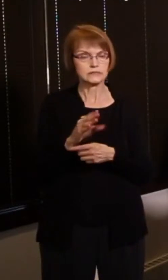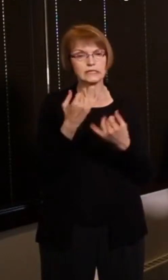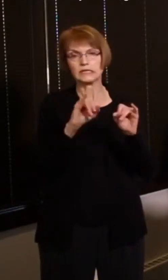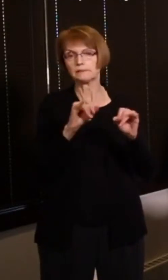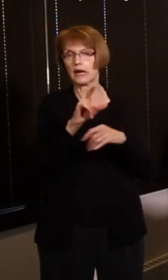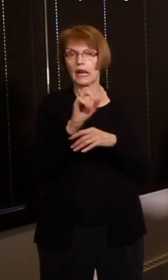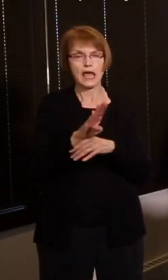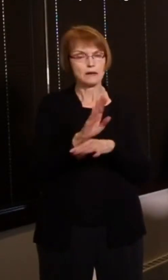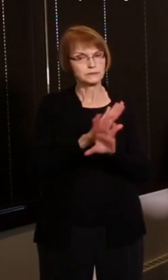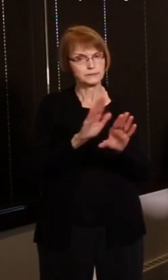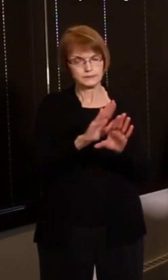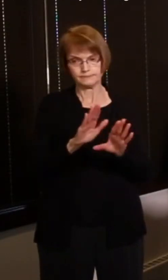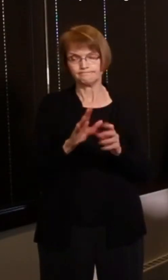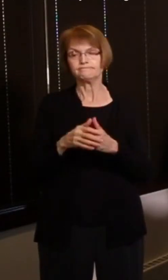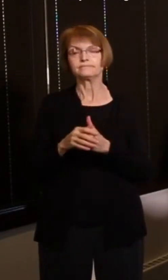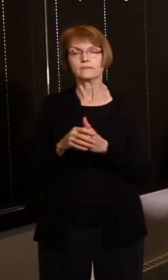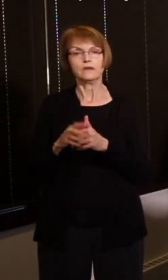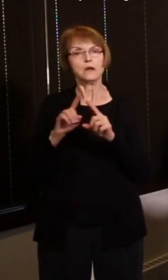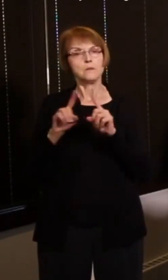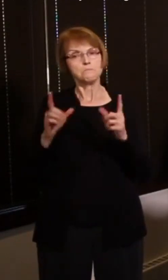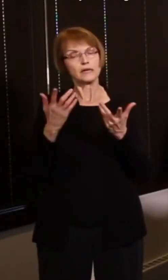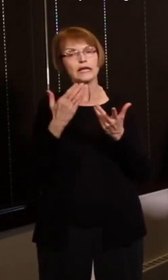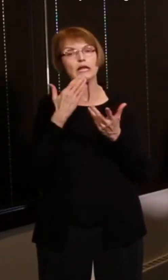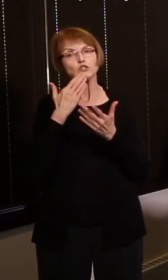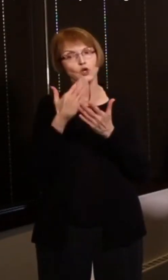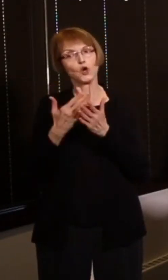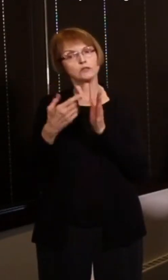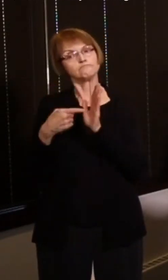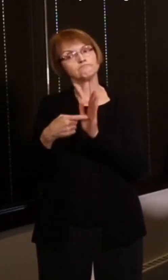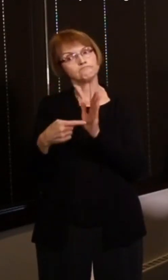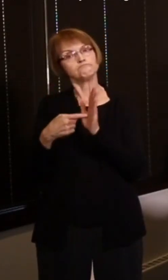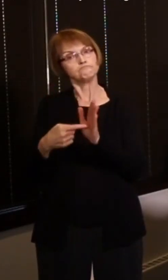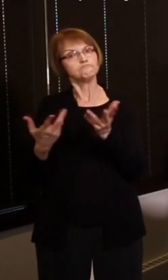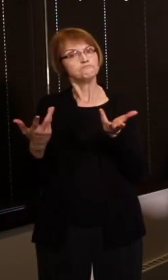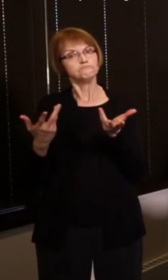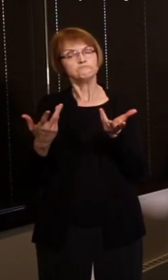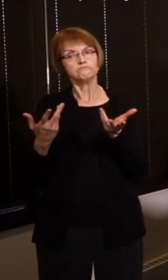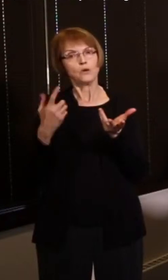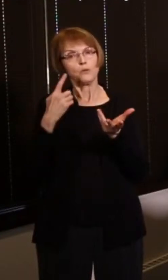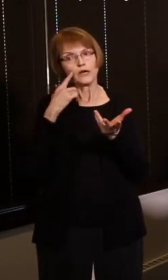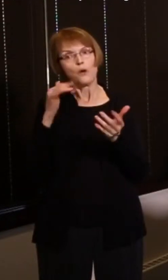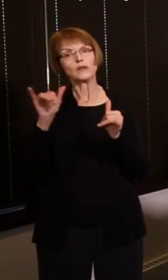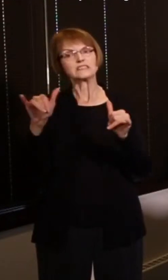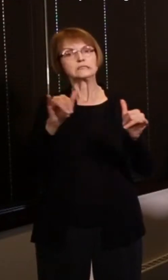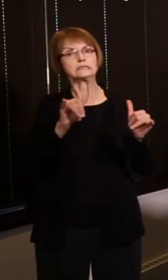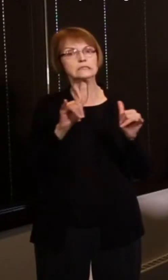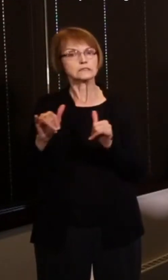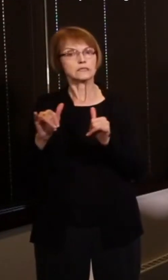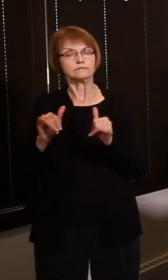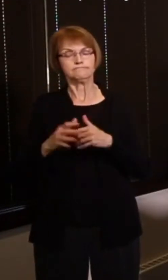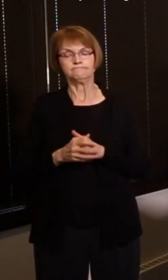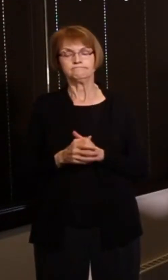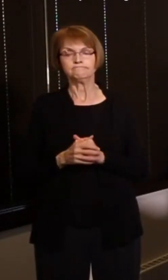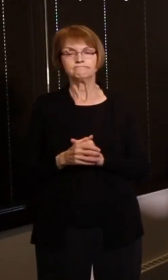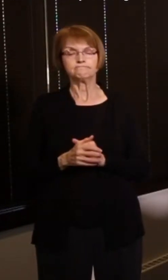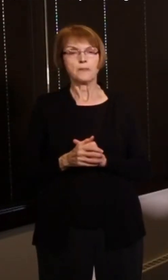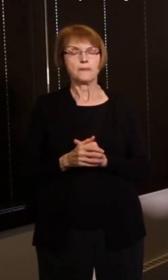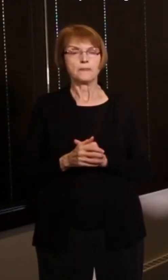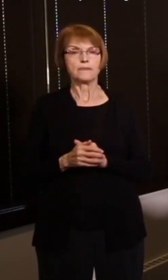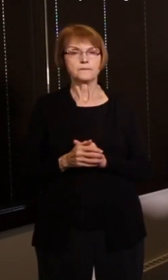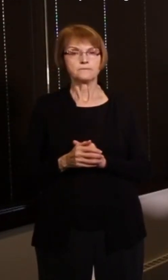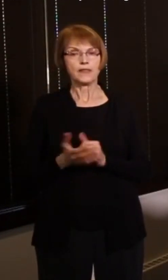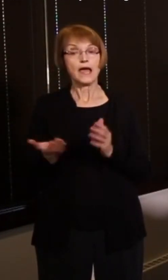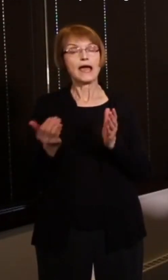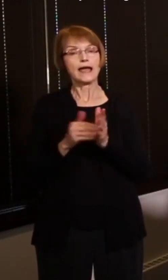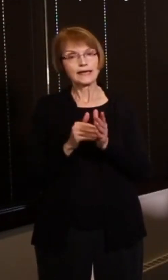independent groups labs either. But it's a fairly good sample size, and so we know it's consistent with what's been going on out in the community. So